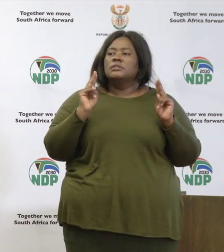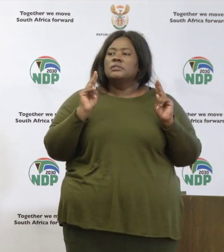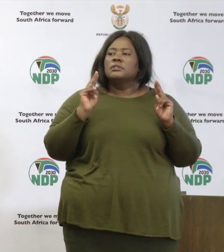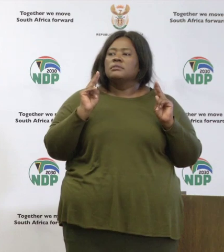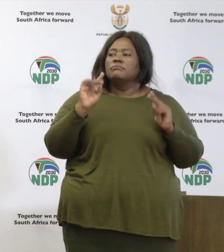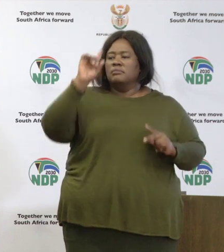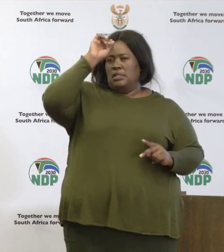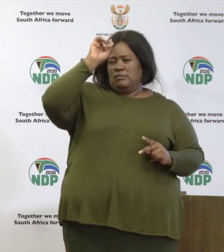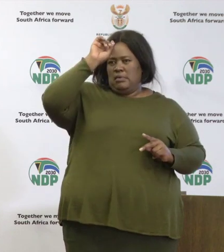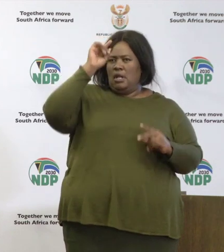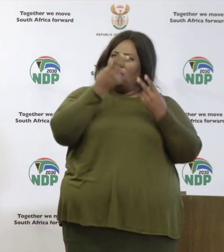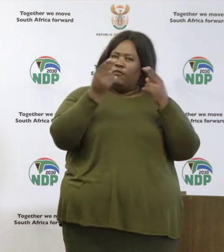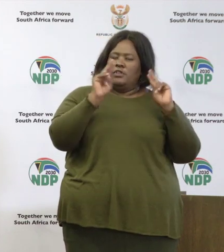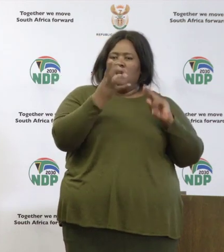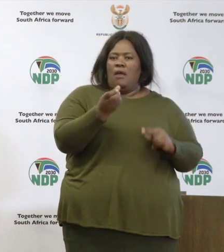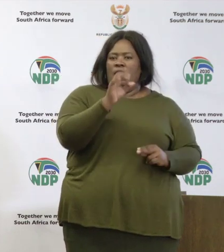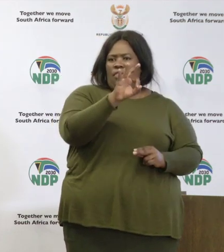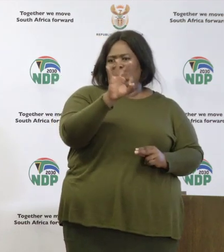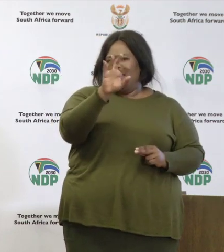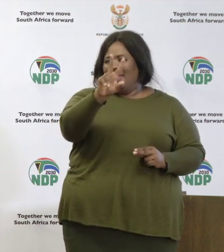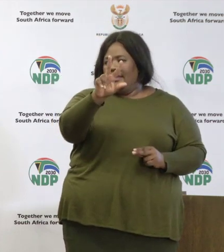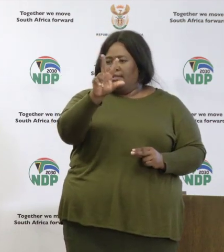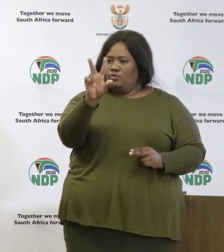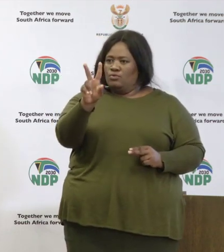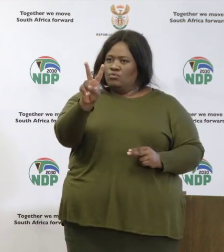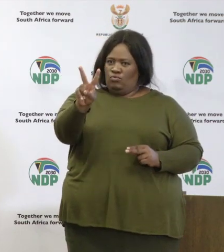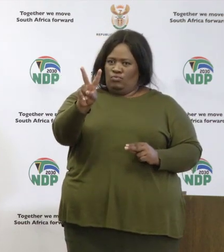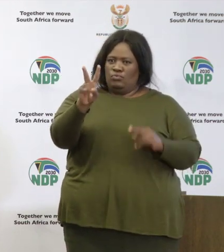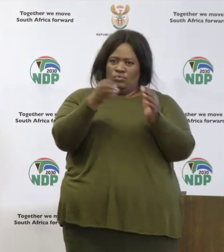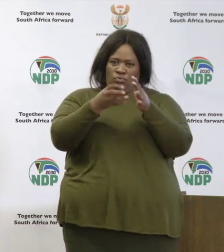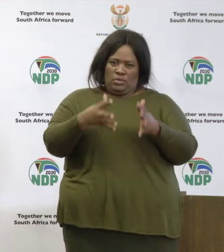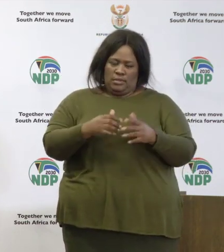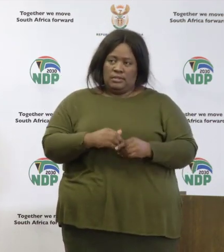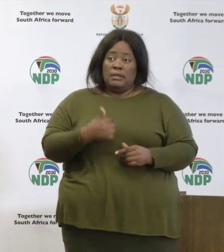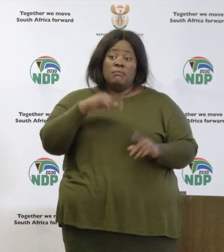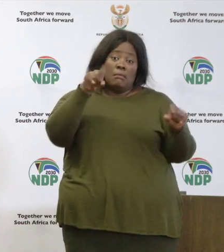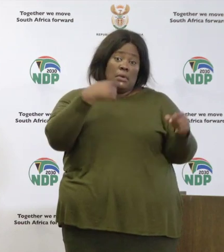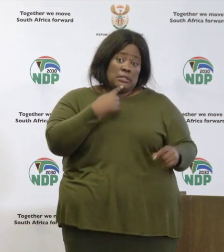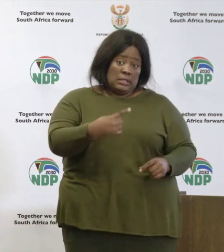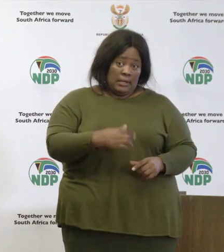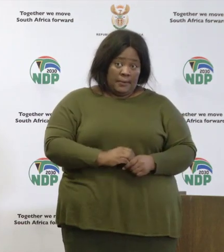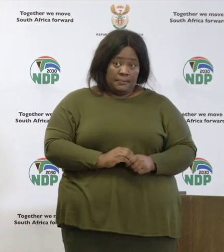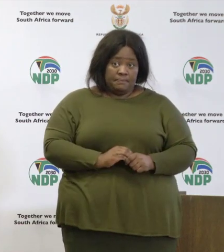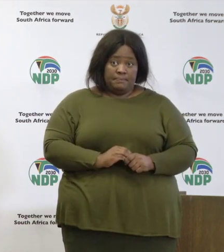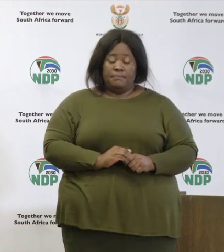Nelson Mandela University has got 382 students. I must say that